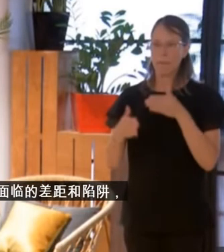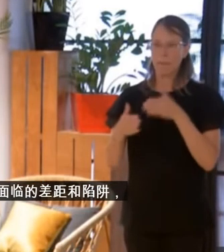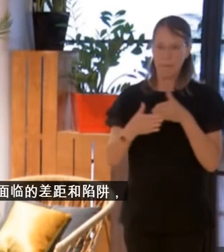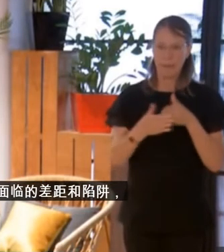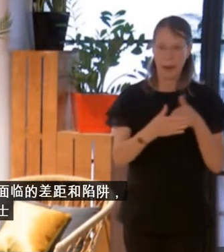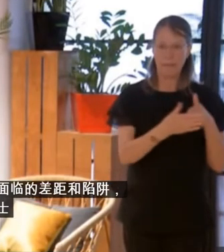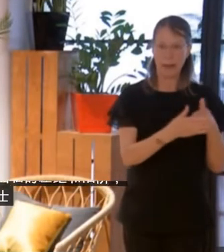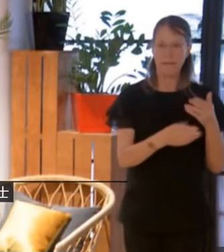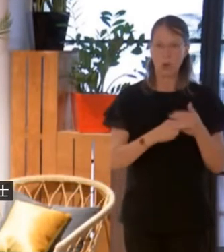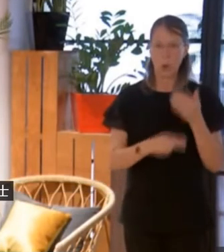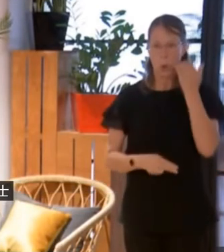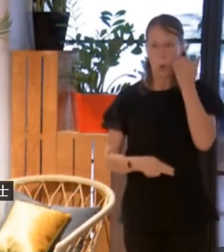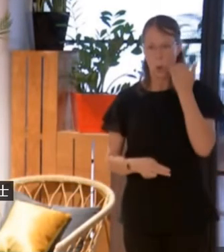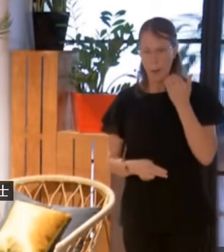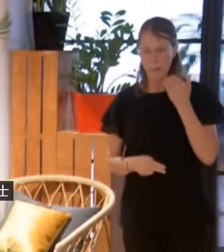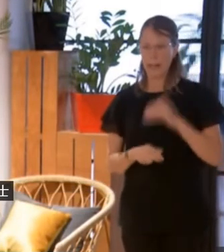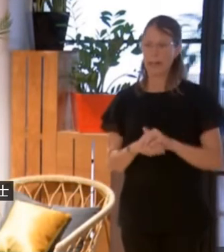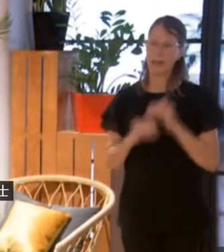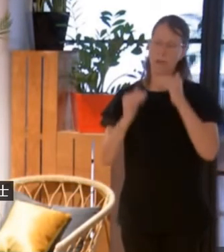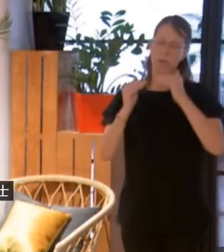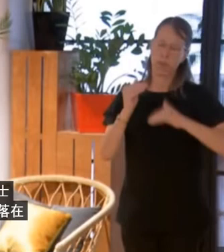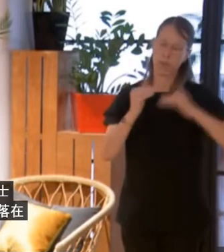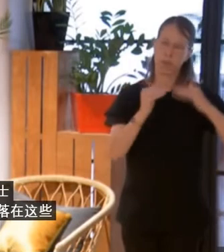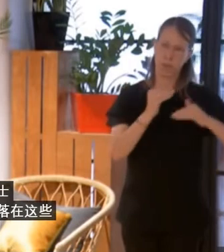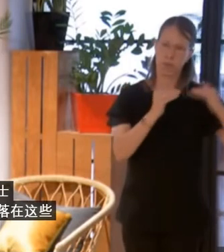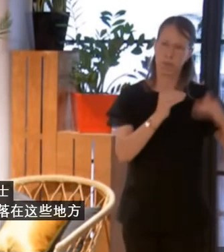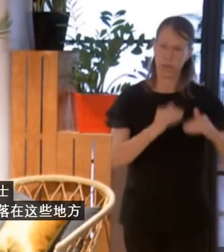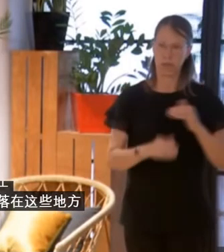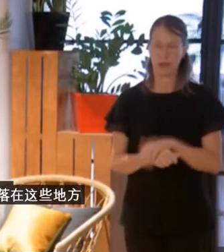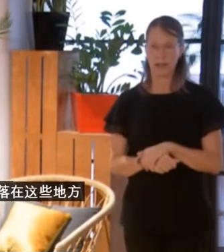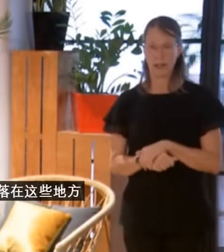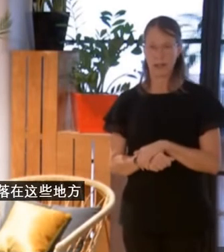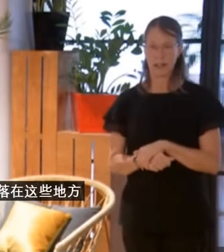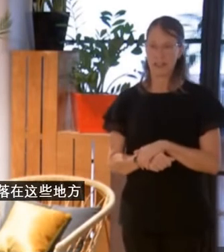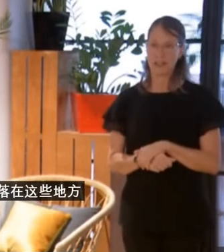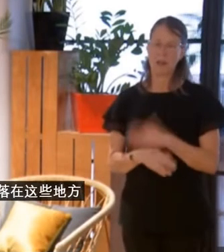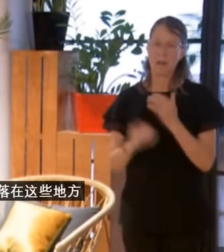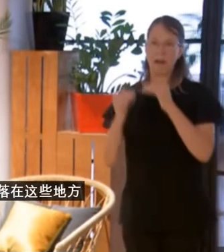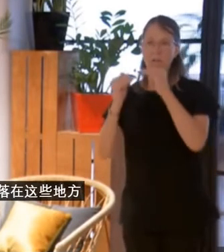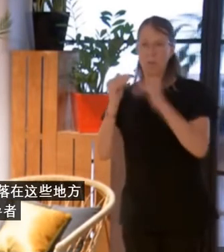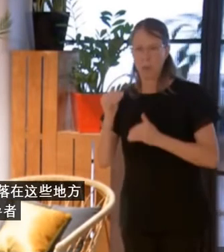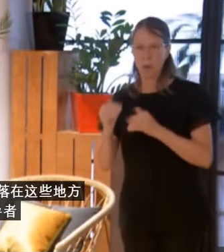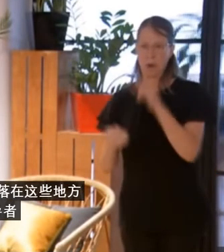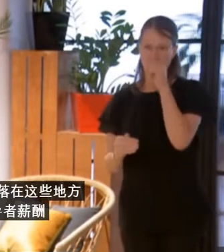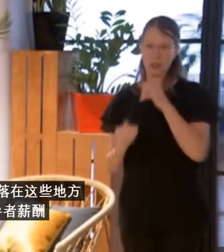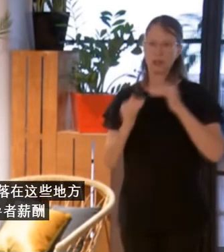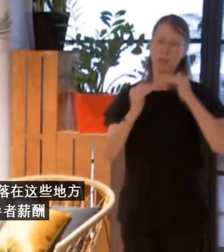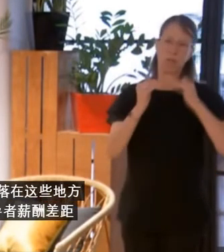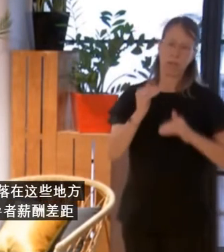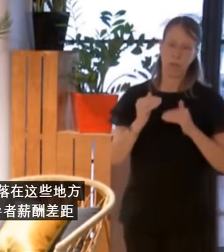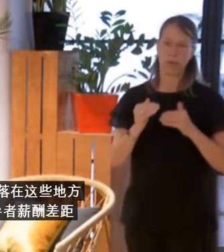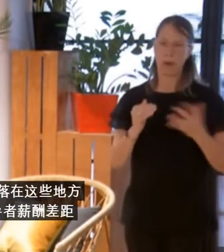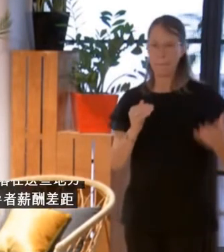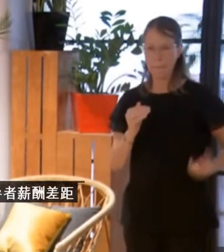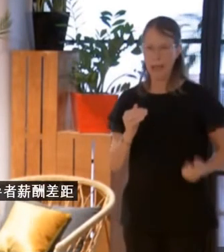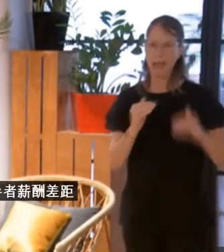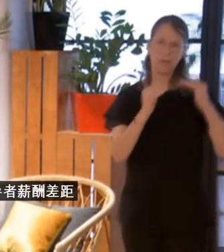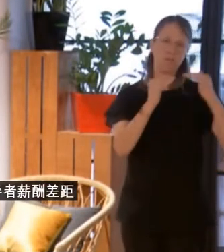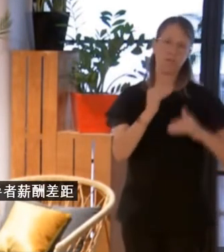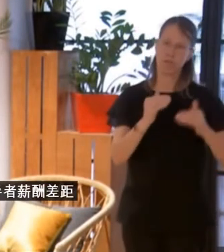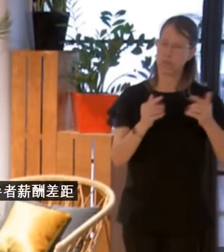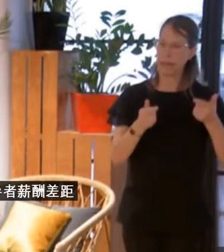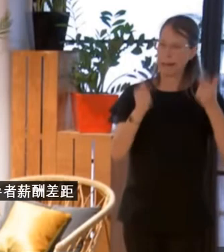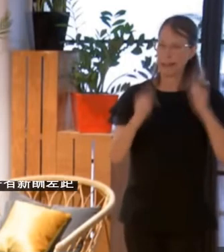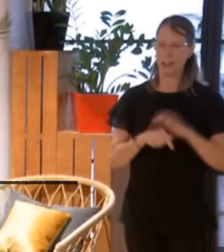here in New South Wales, where our focus will land. The gaps in opportunity, gaps in pay, gaps in